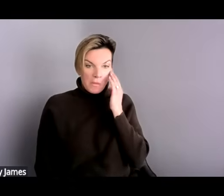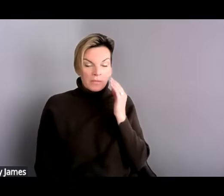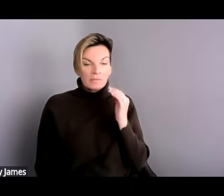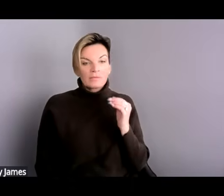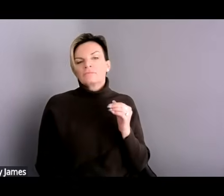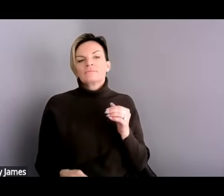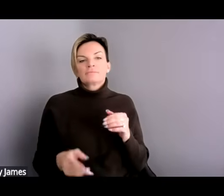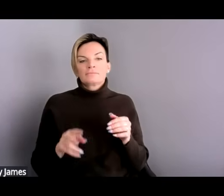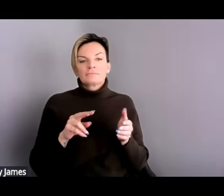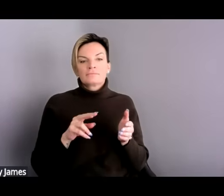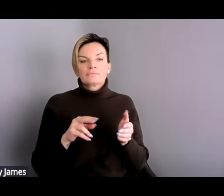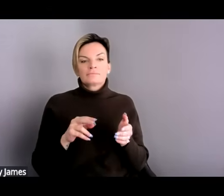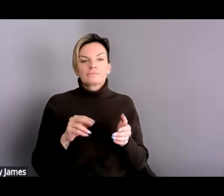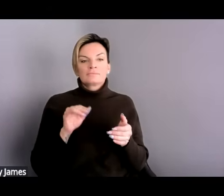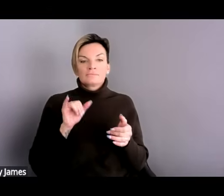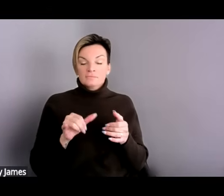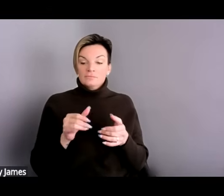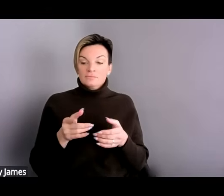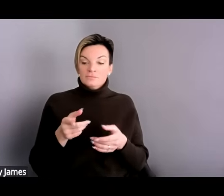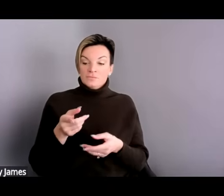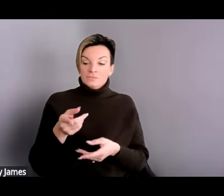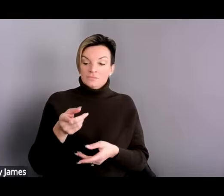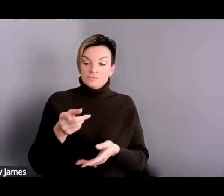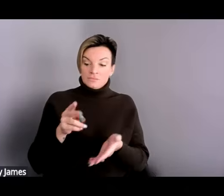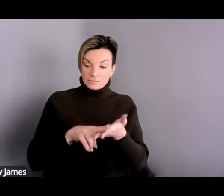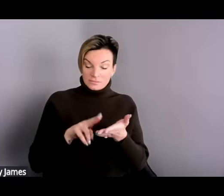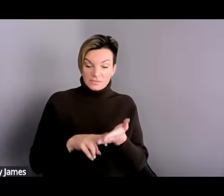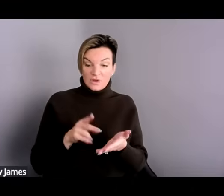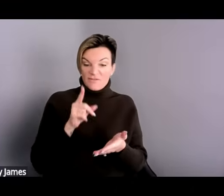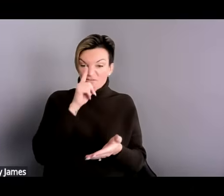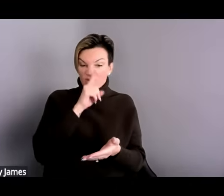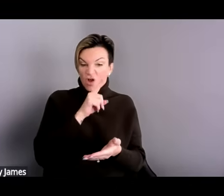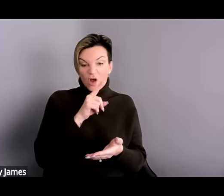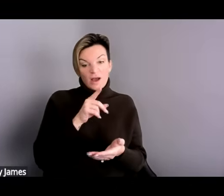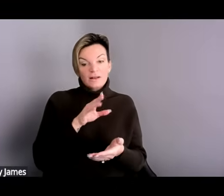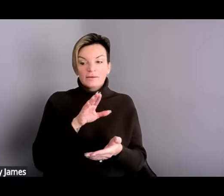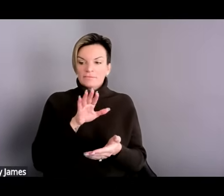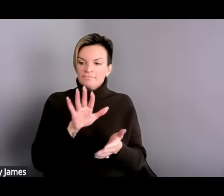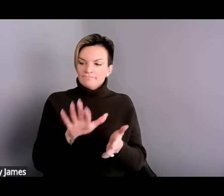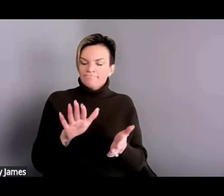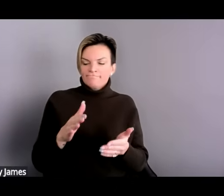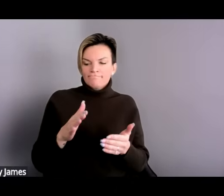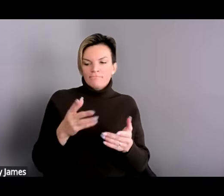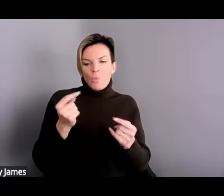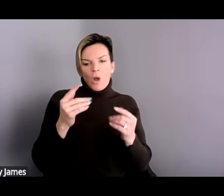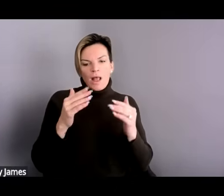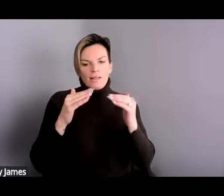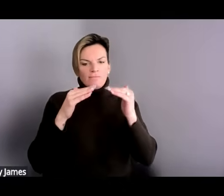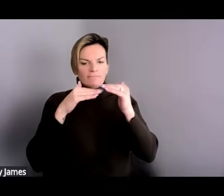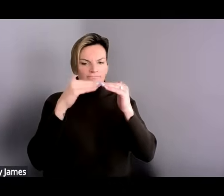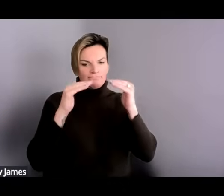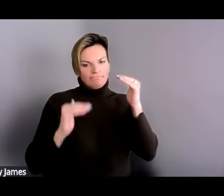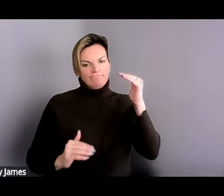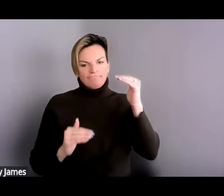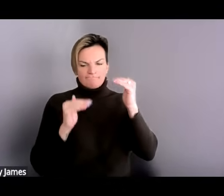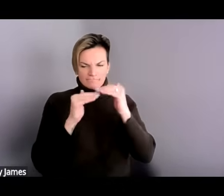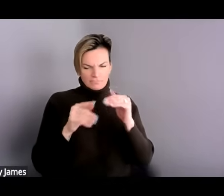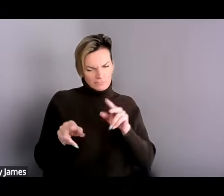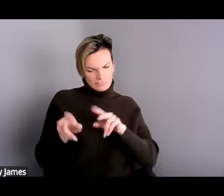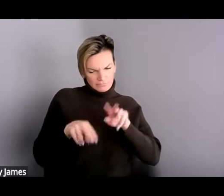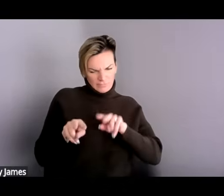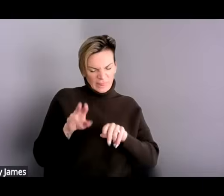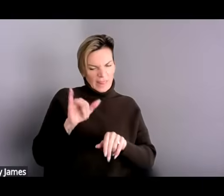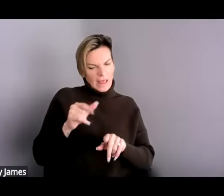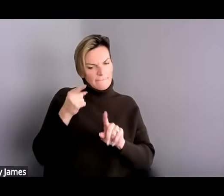circulator signature is fraudulent or not should just be very high. That would be my point.